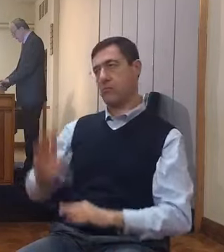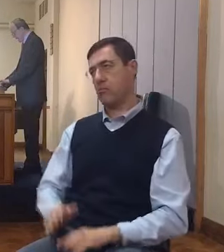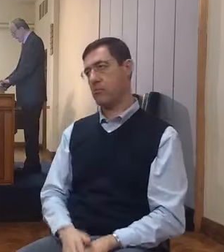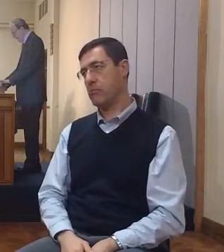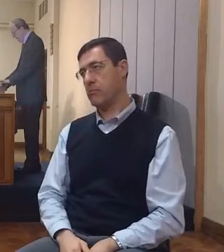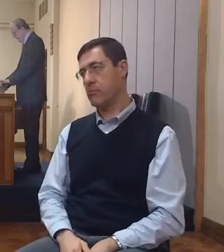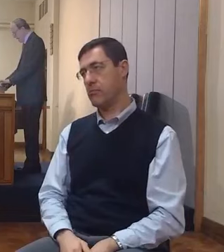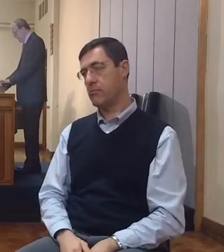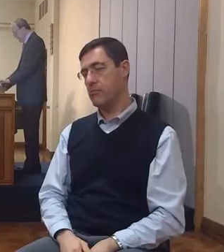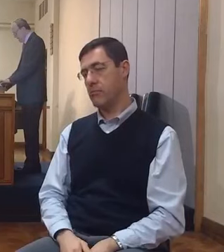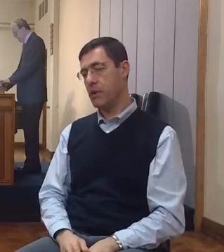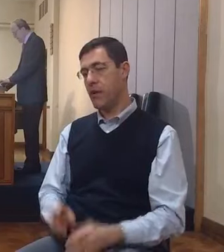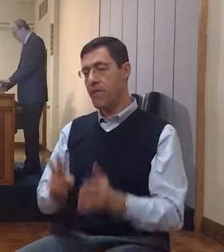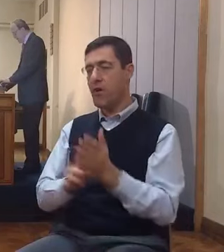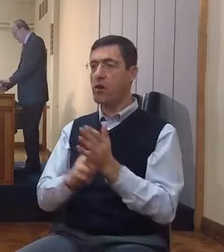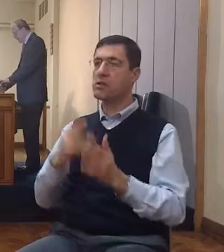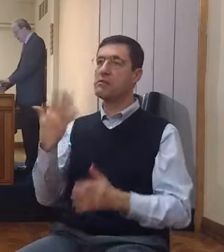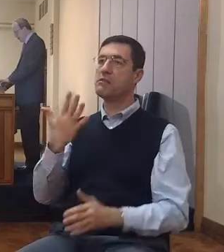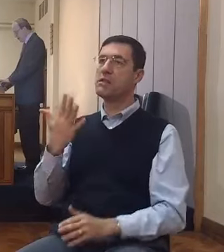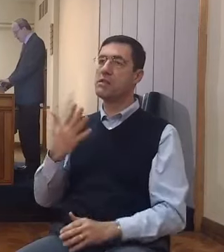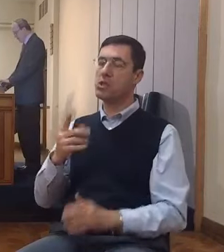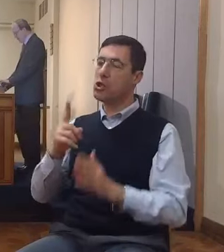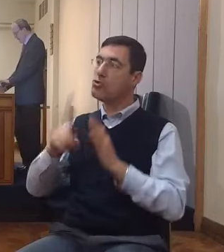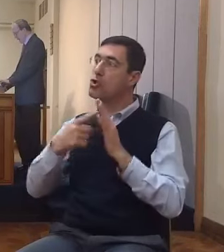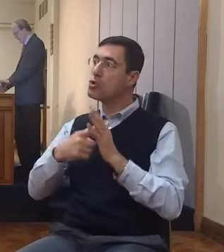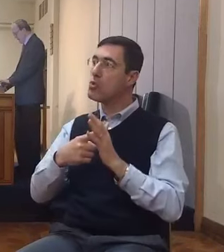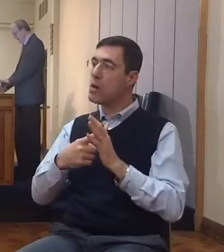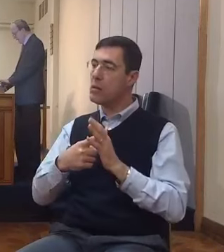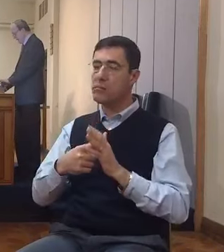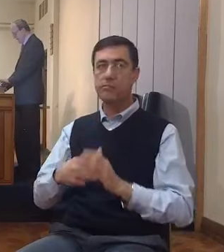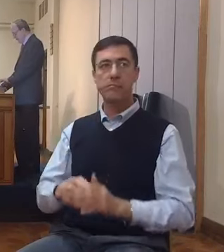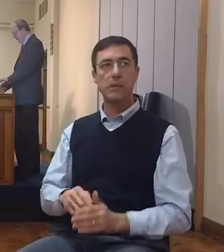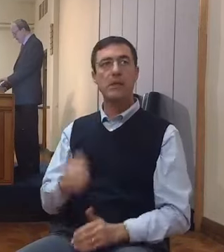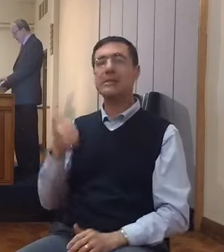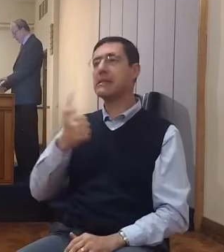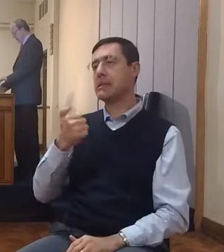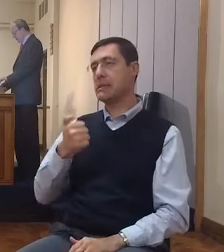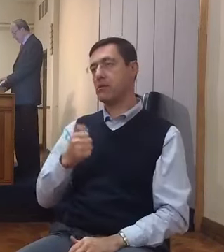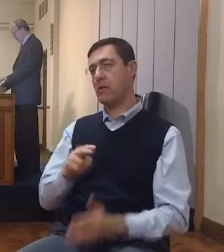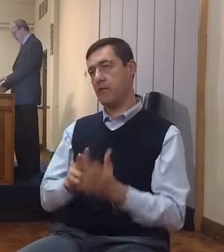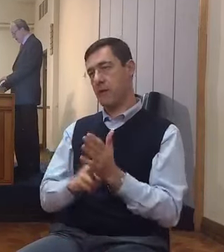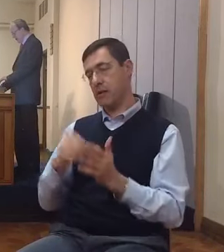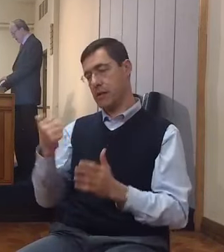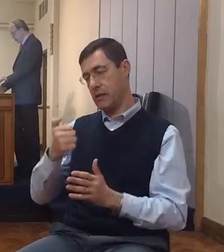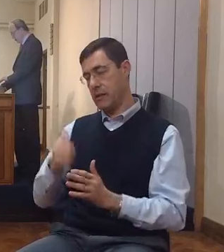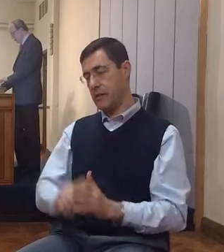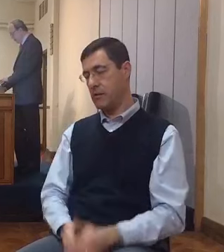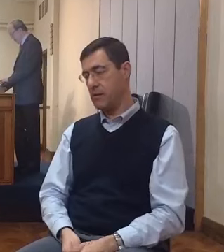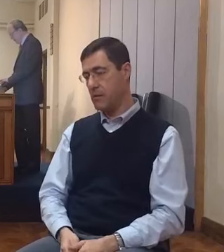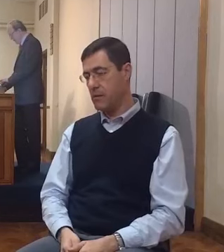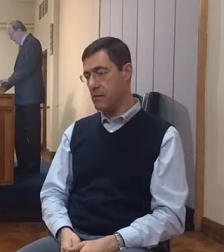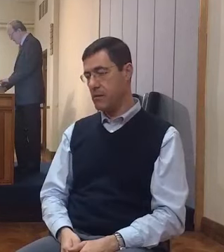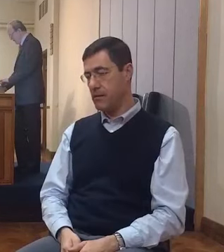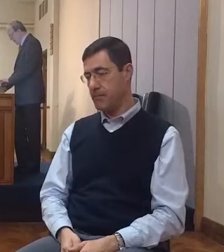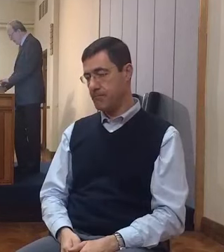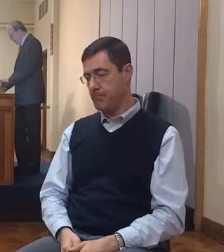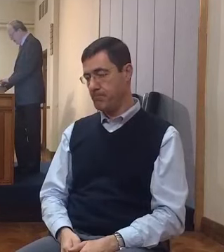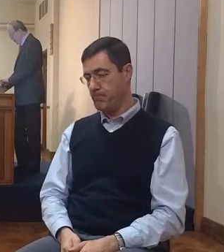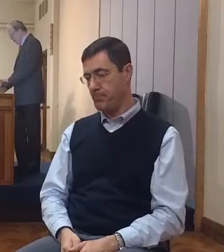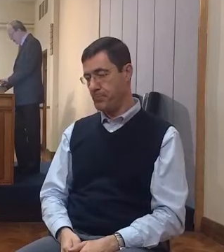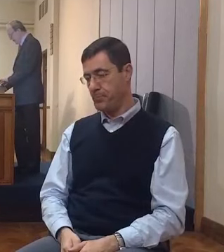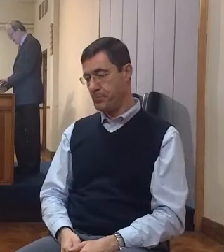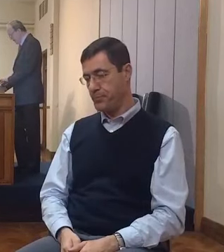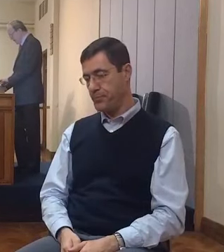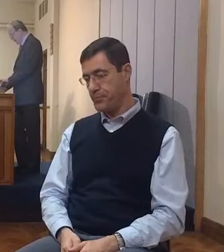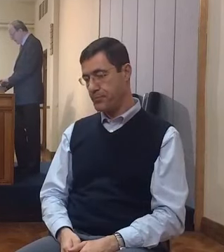all that land. He's given the credit here in this simple historic record. Hills